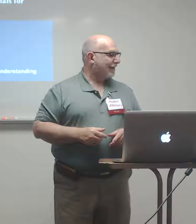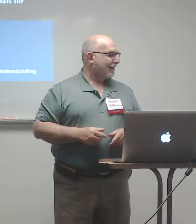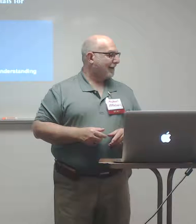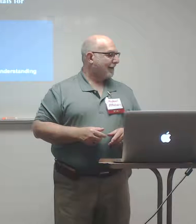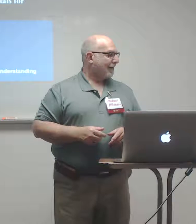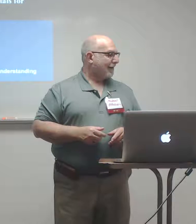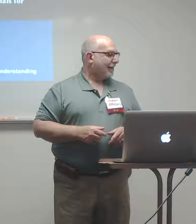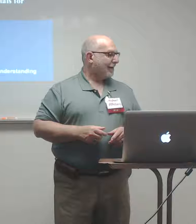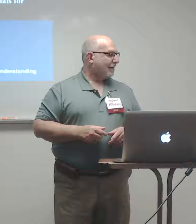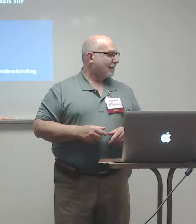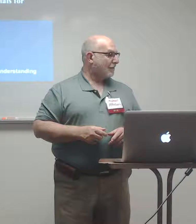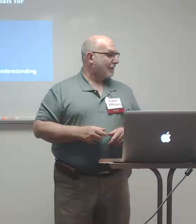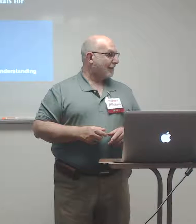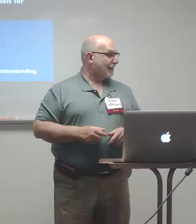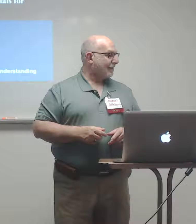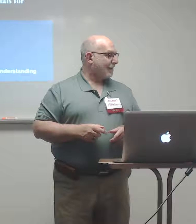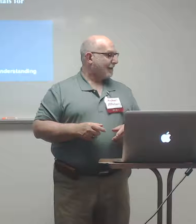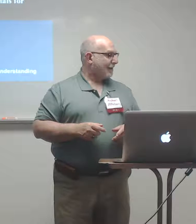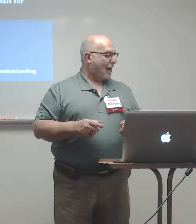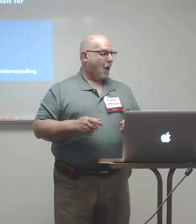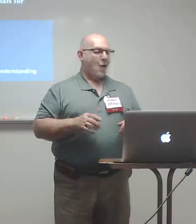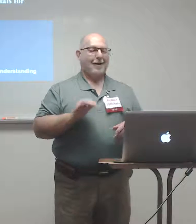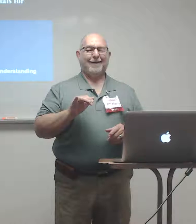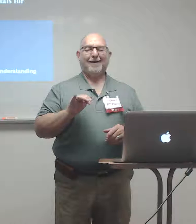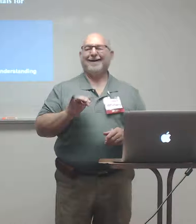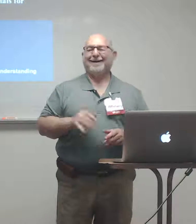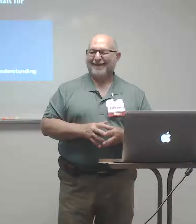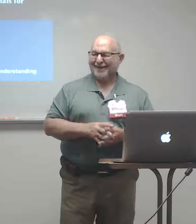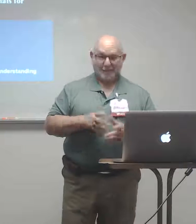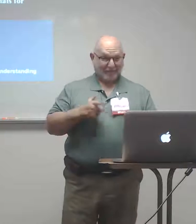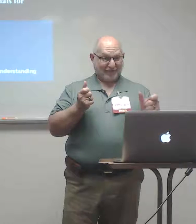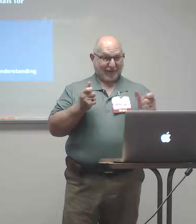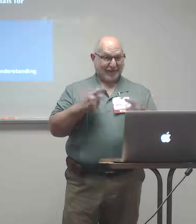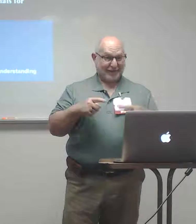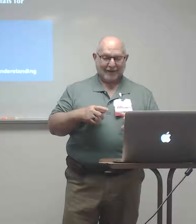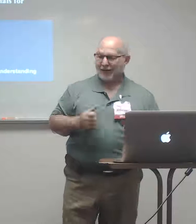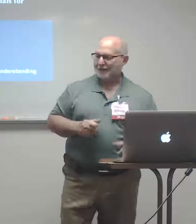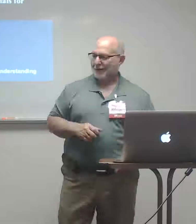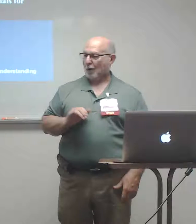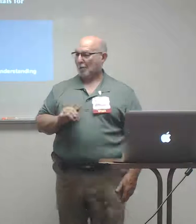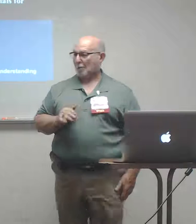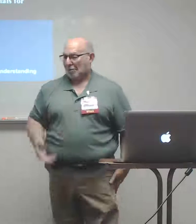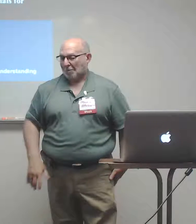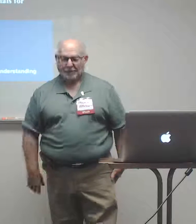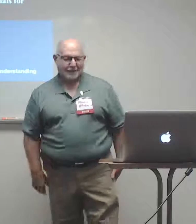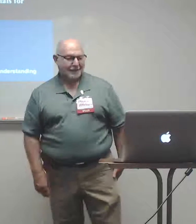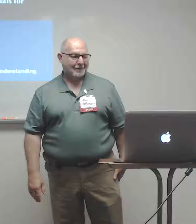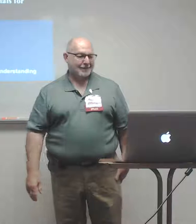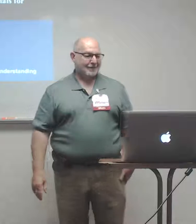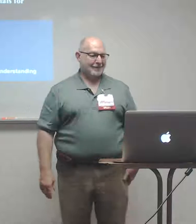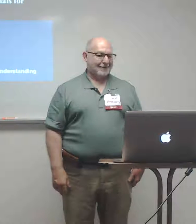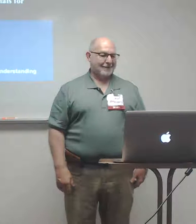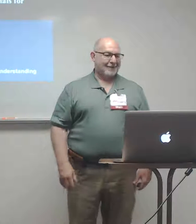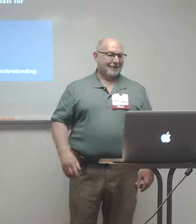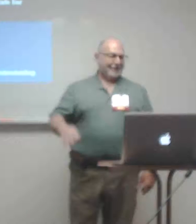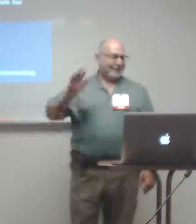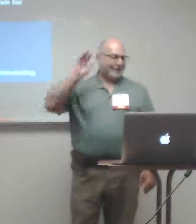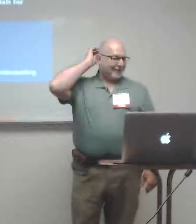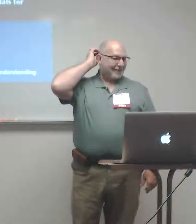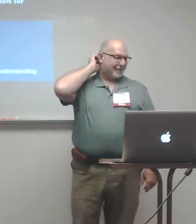Can you hear? Yeah, a little bit. Oh, let me find side fast. Oh, So is he calling now?